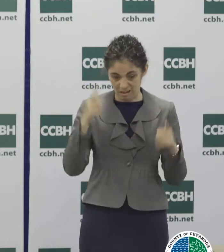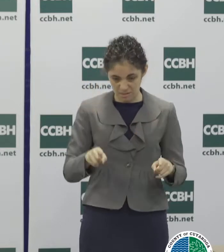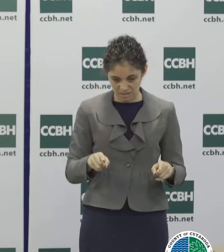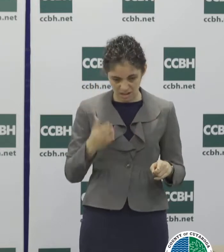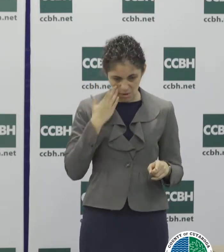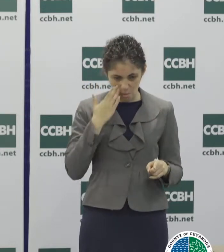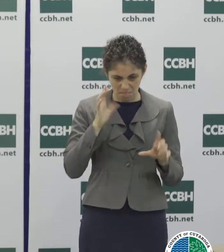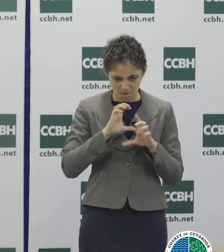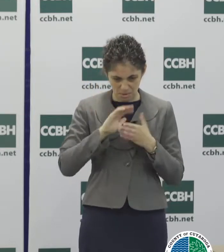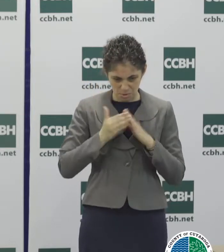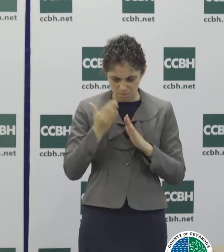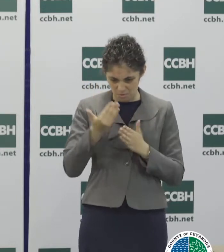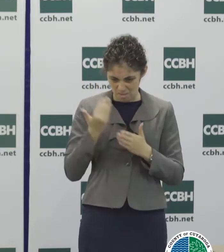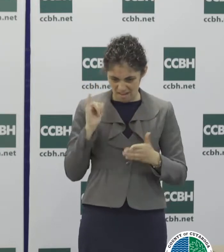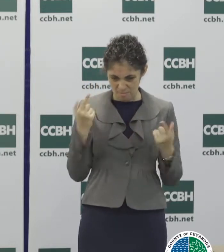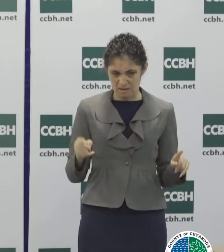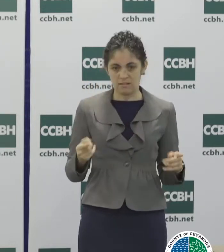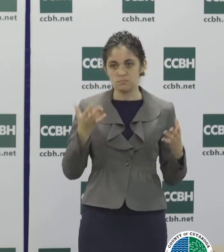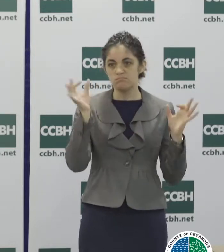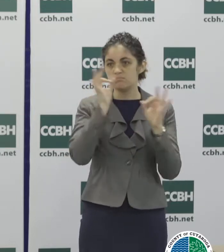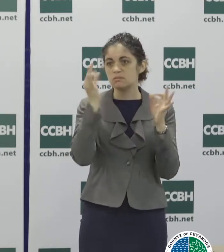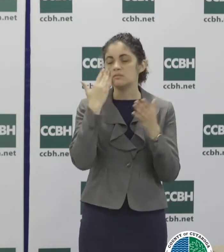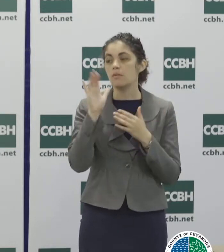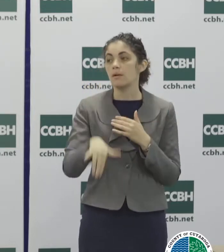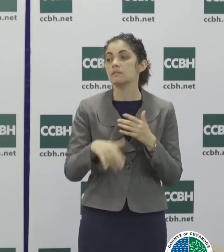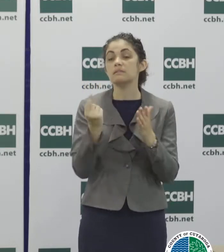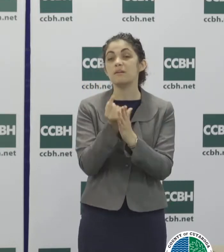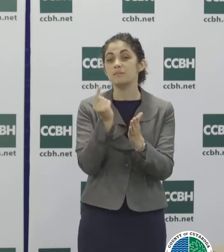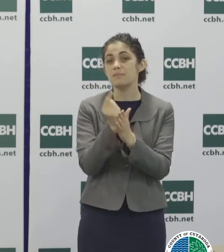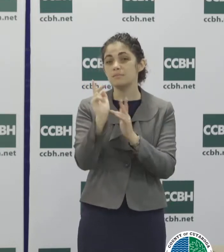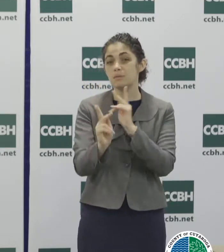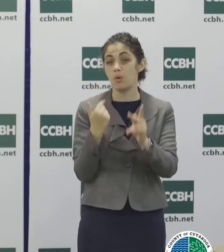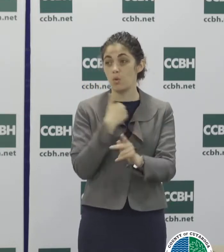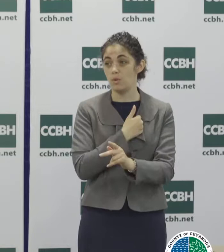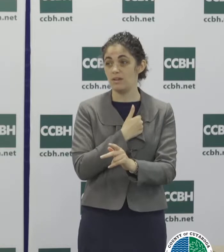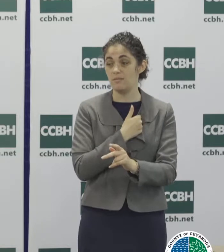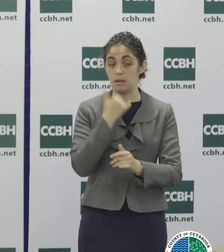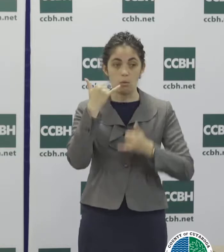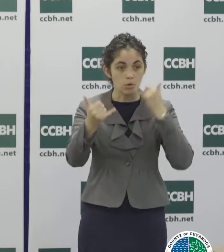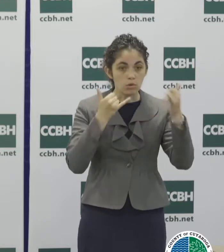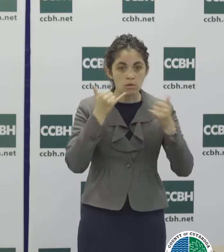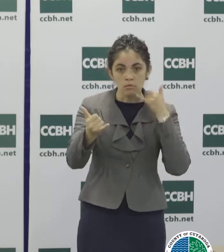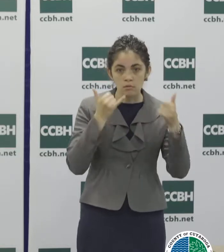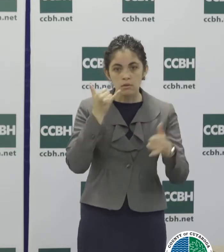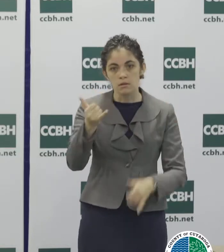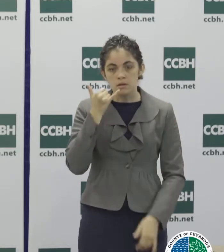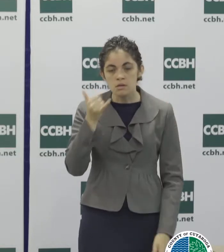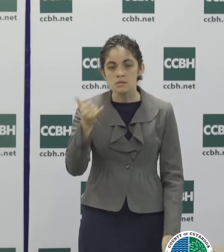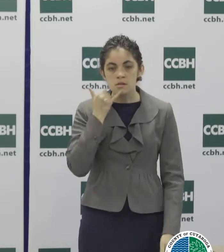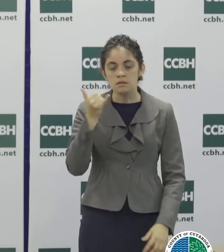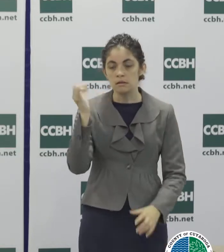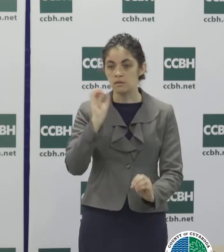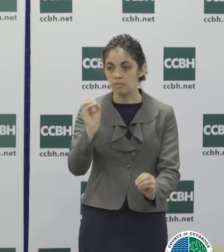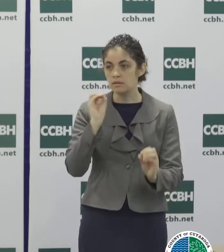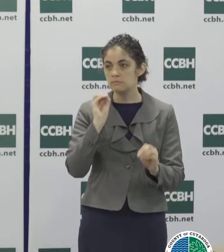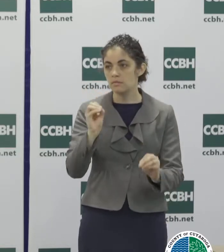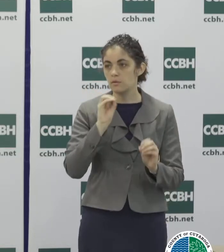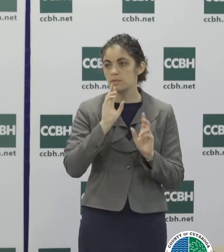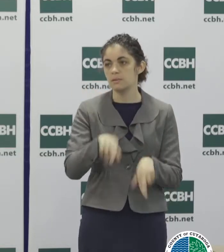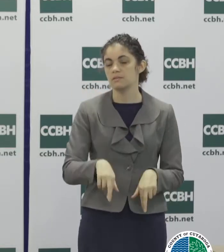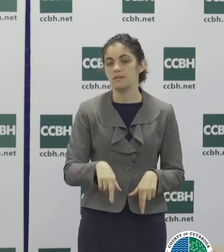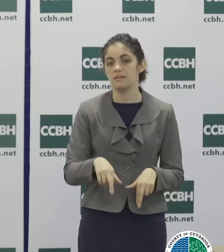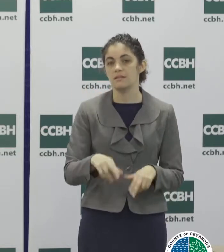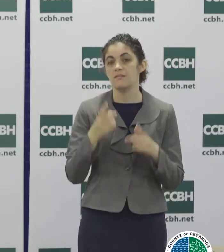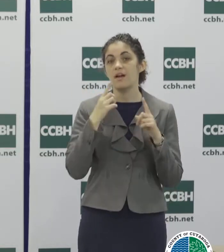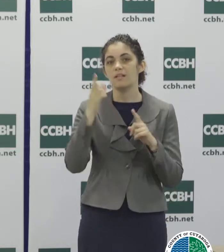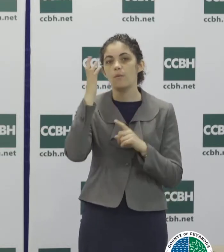in the community prior to that. Sometimes there are people that we've been calling for quite a while, and we cannot get them, and we later find out